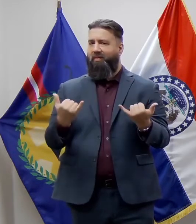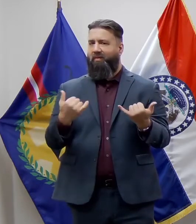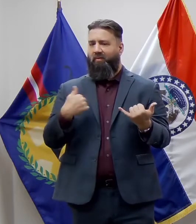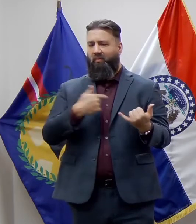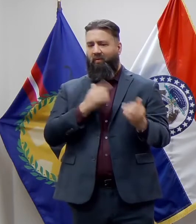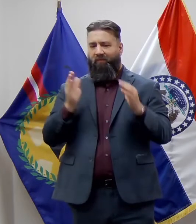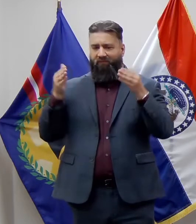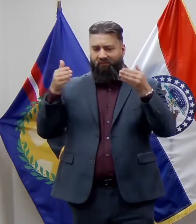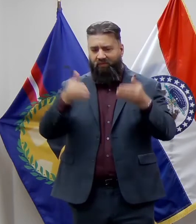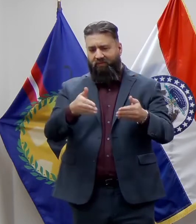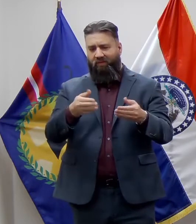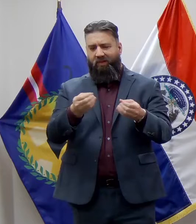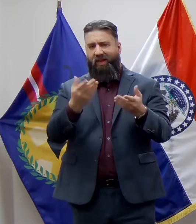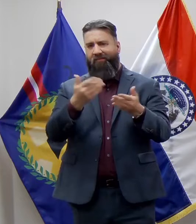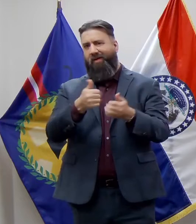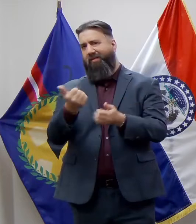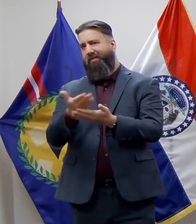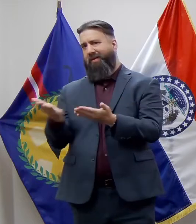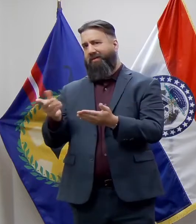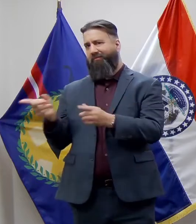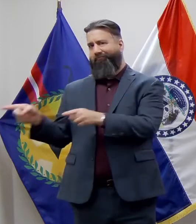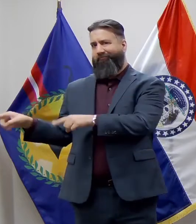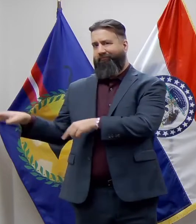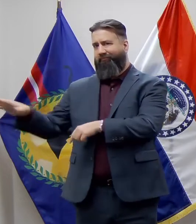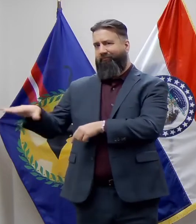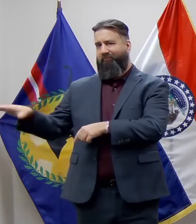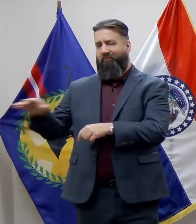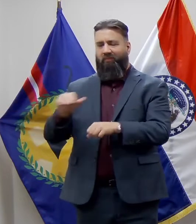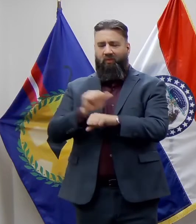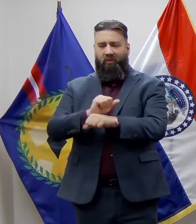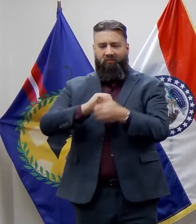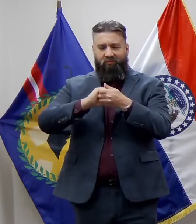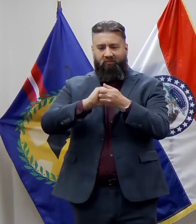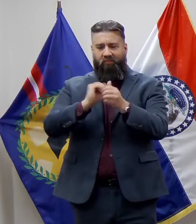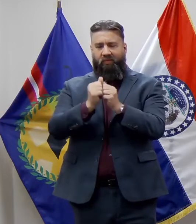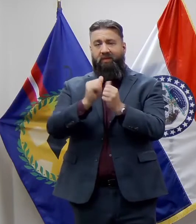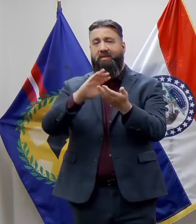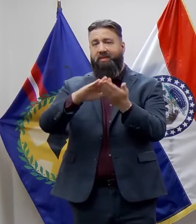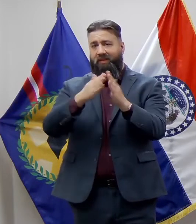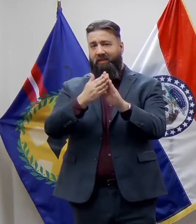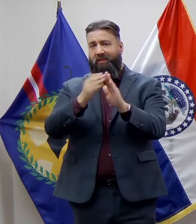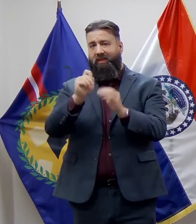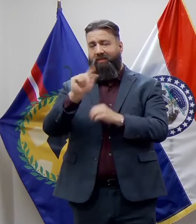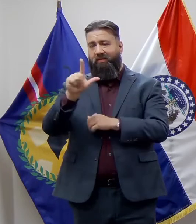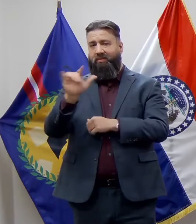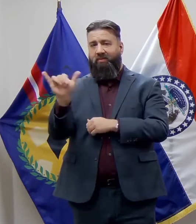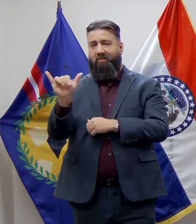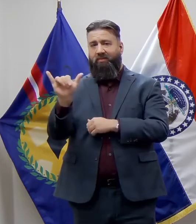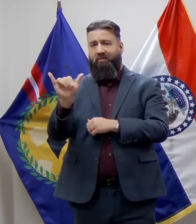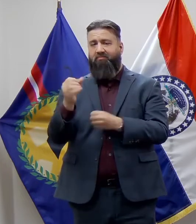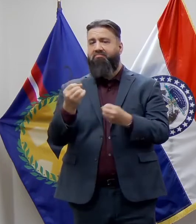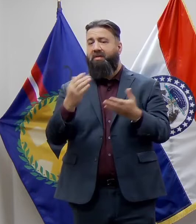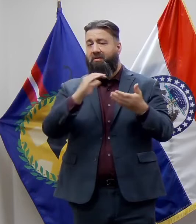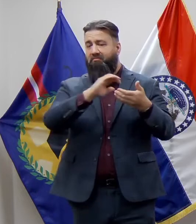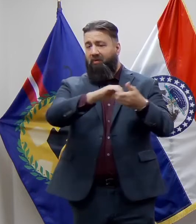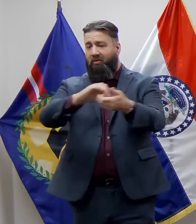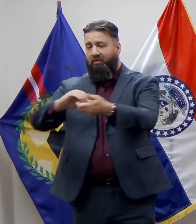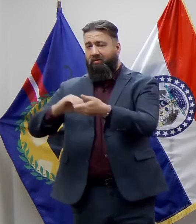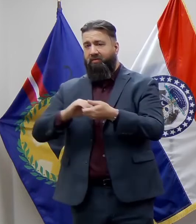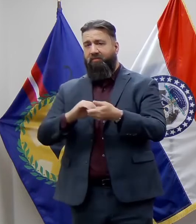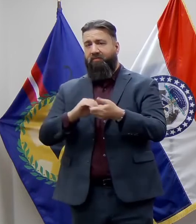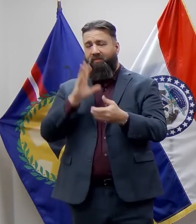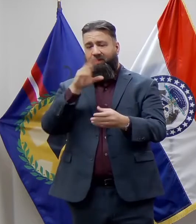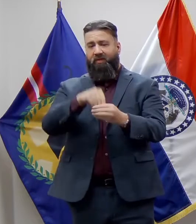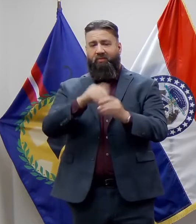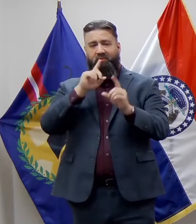focused on a lot of other things in the community, working very closely with the city of St. Louis on many partnerships, including the response